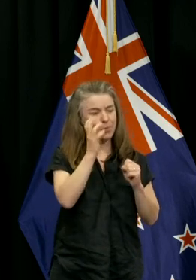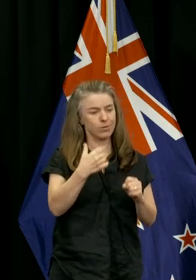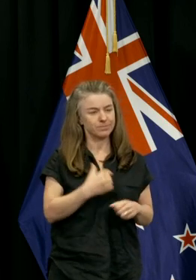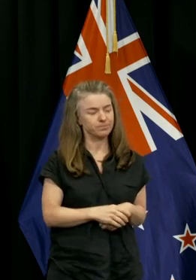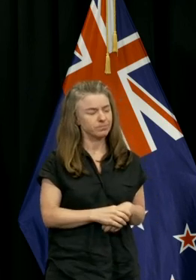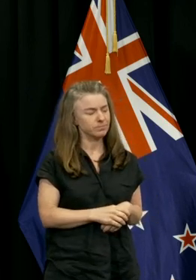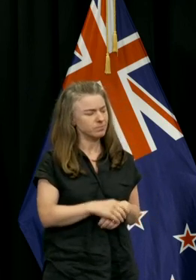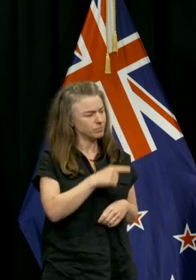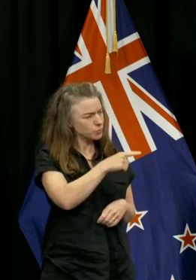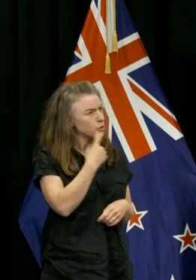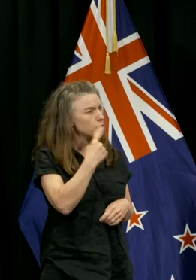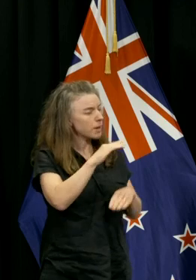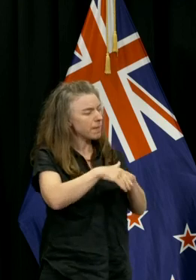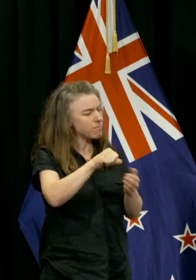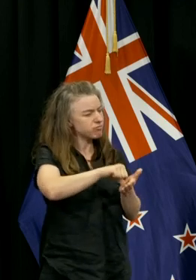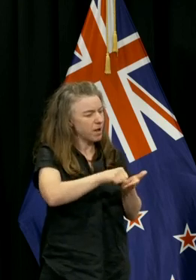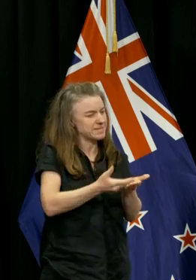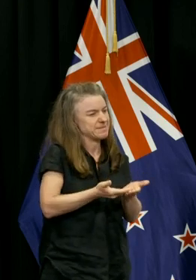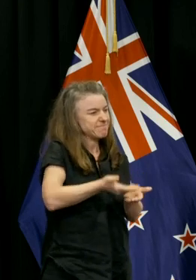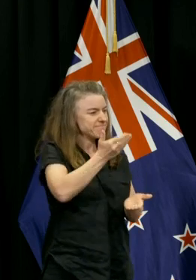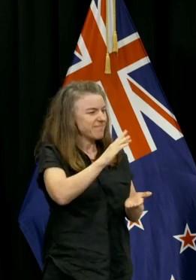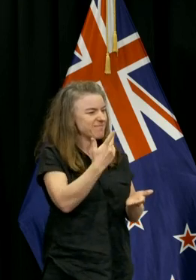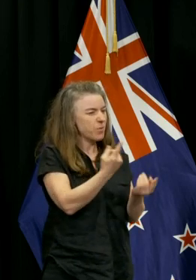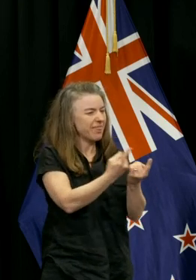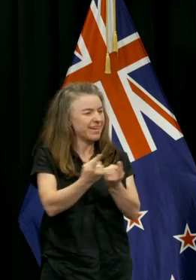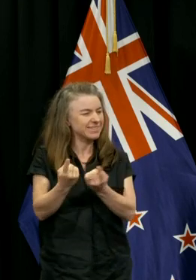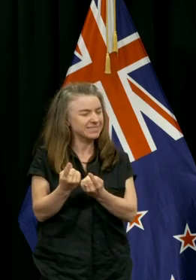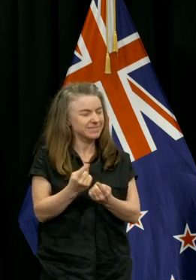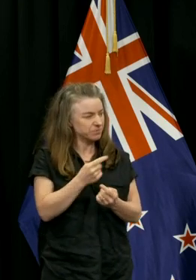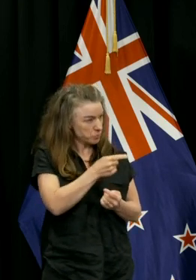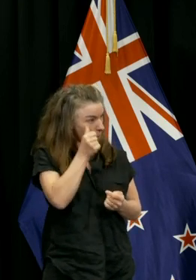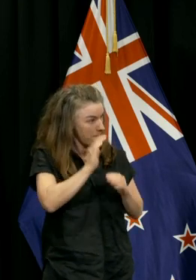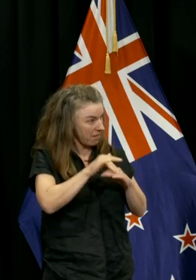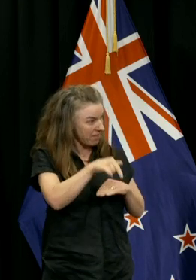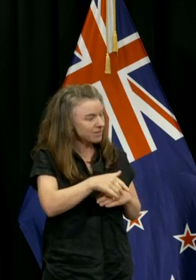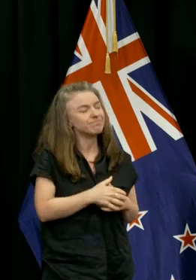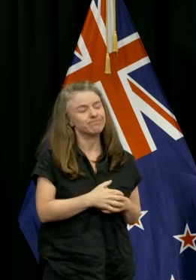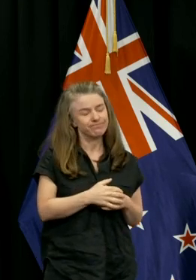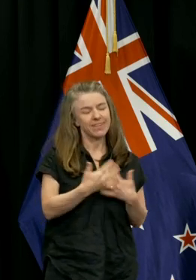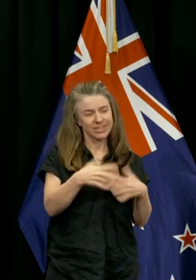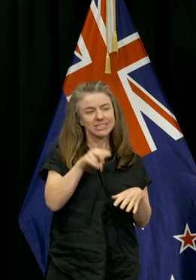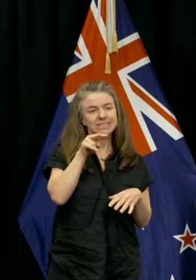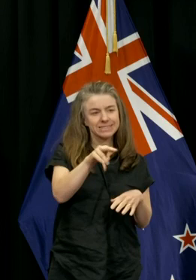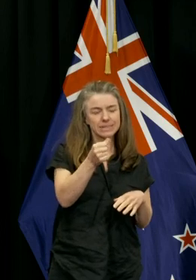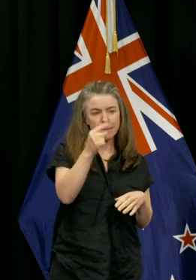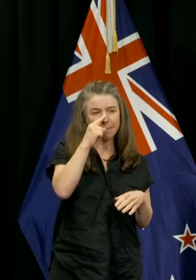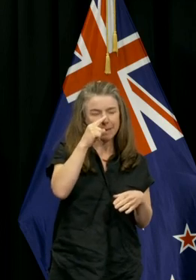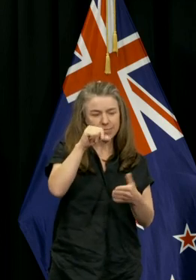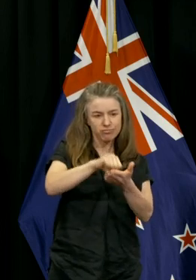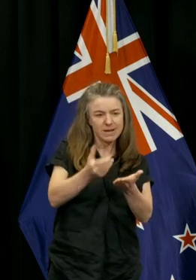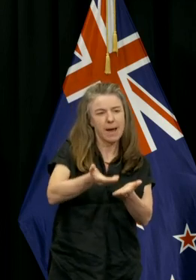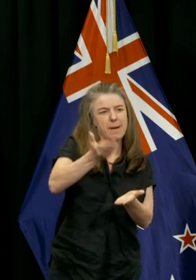some commentary online. I've seen some social media commentary around whether or not that is indeed